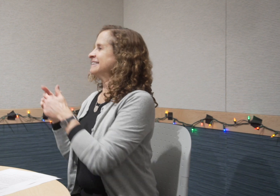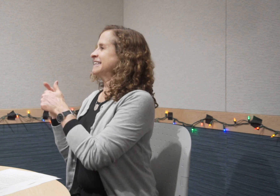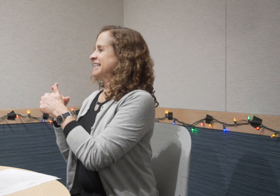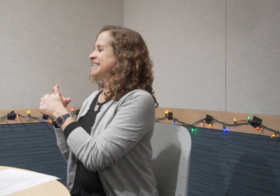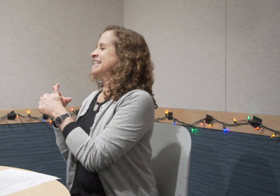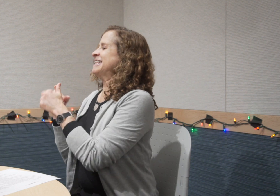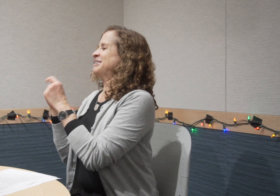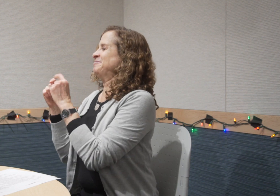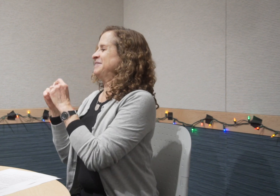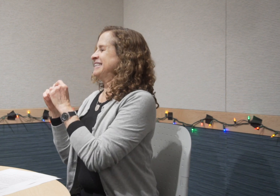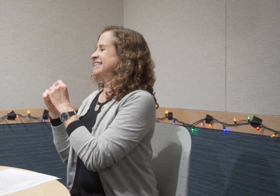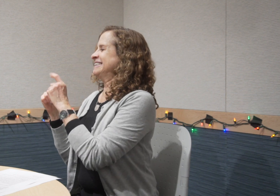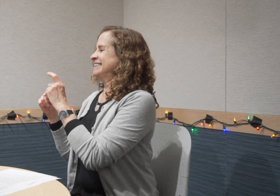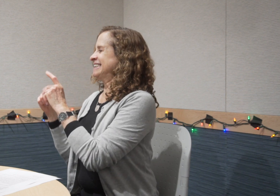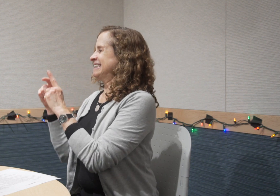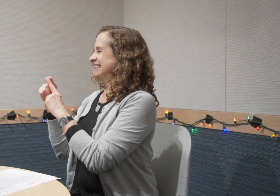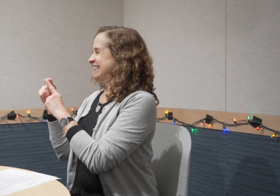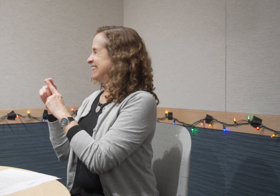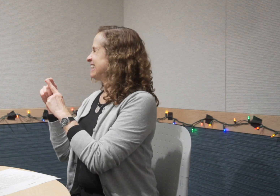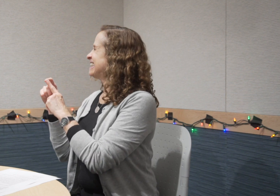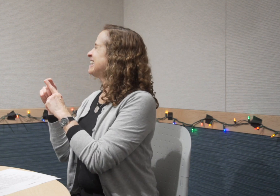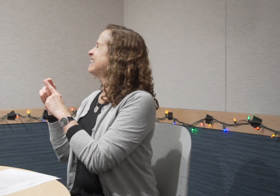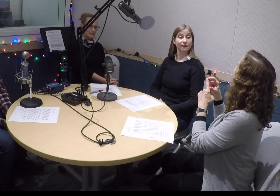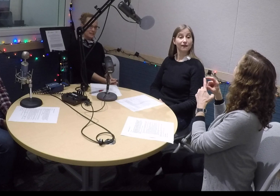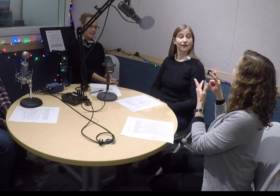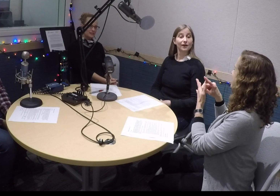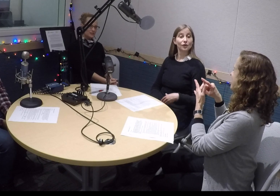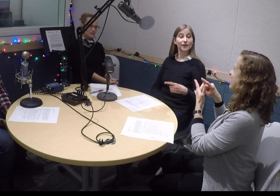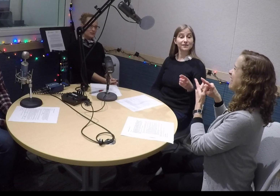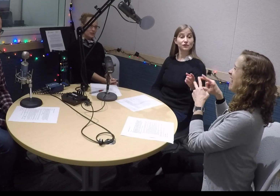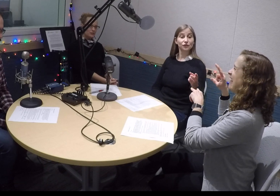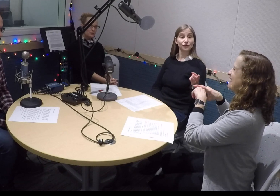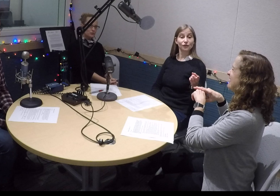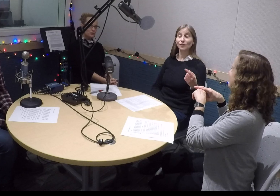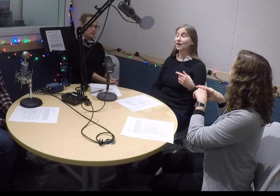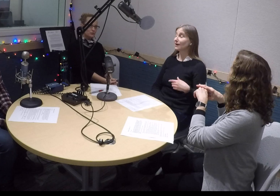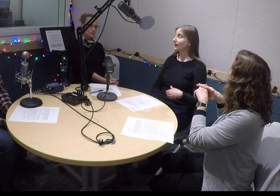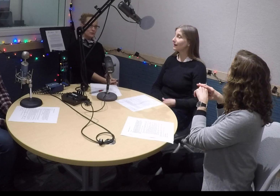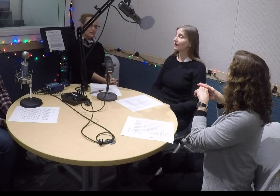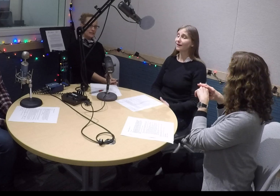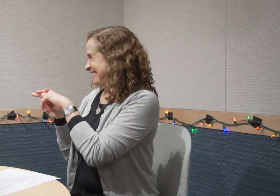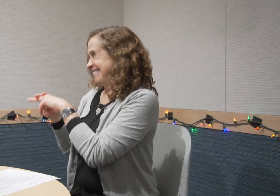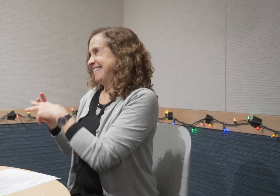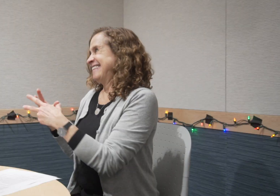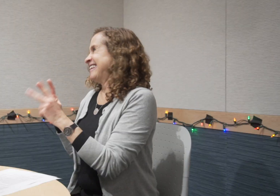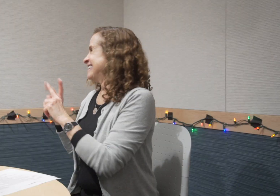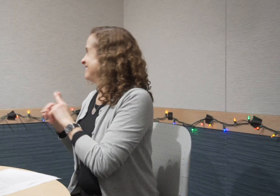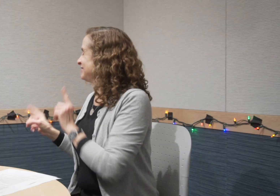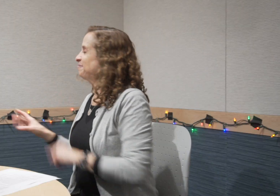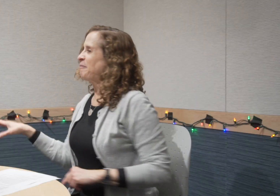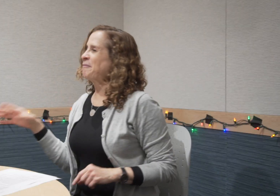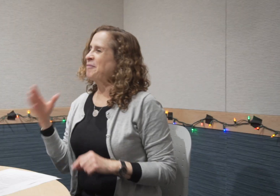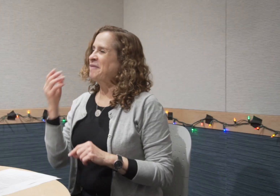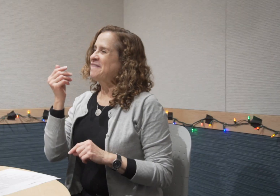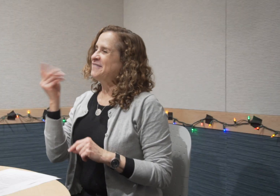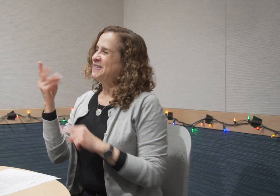Language, BSL, A, B, C, D. Oh, So you see here, you use two, Yeah. and then E, and then this is F. Yeah. So it's